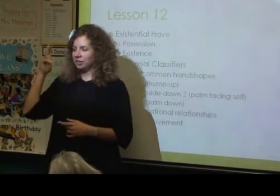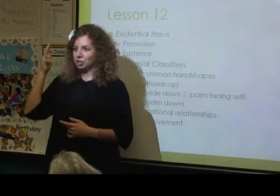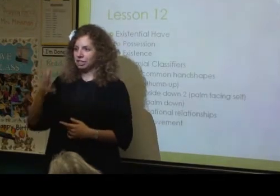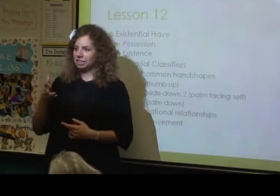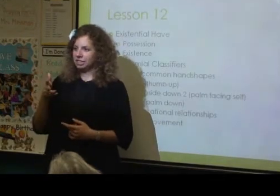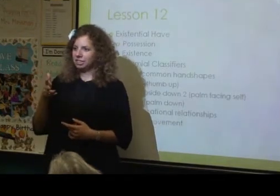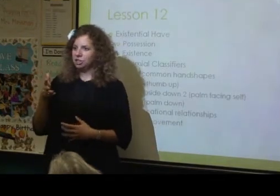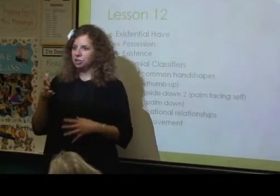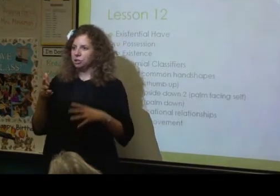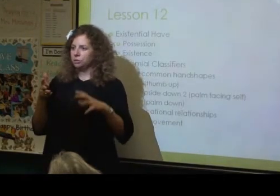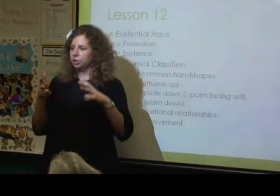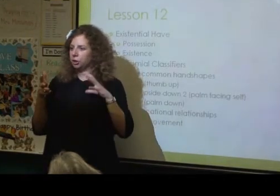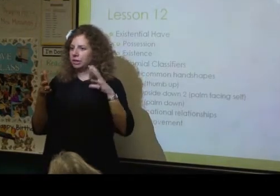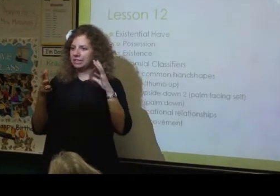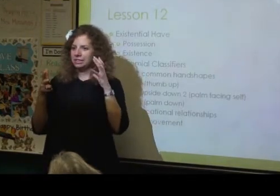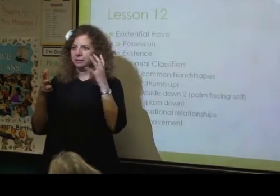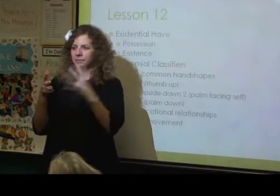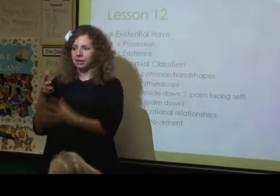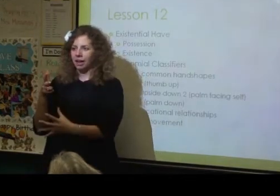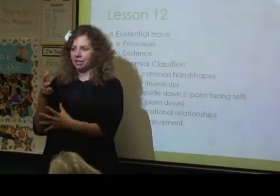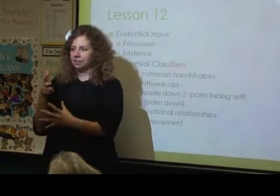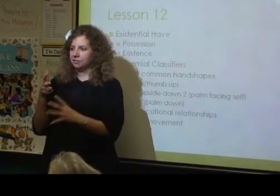I just did this, you would know it's some kind of